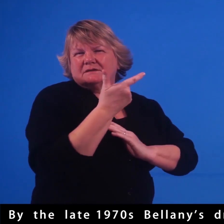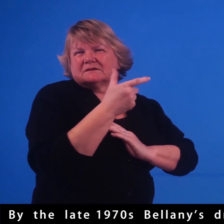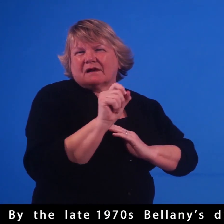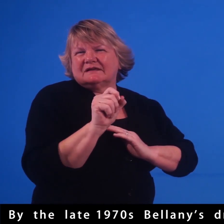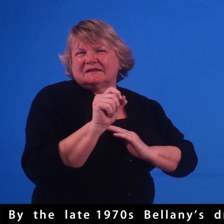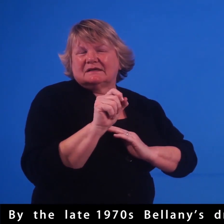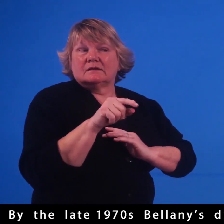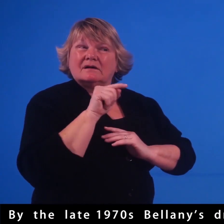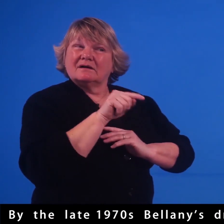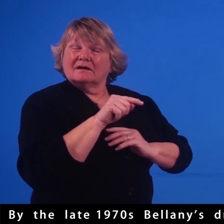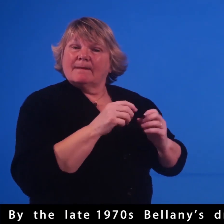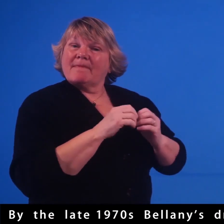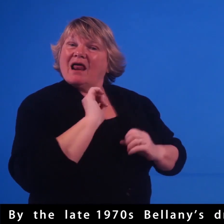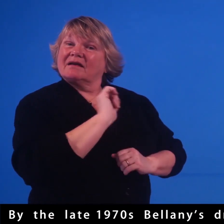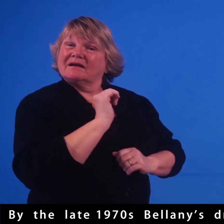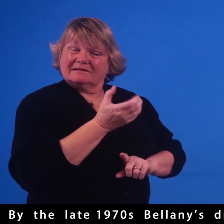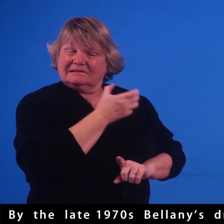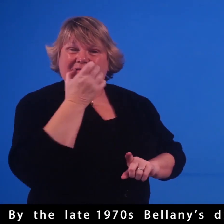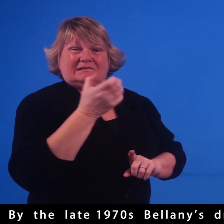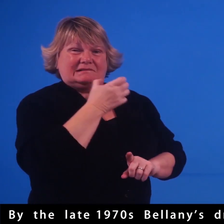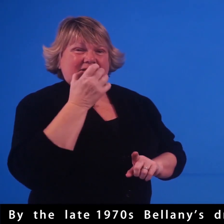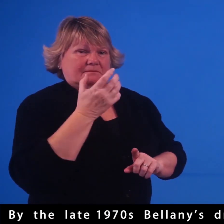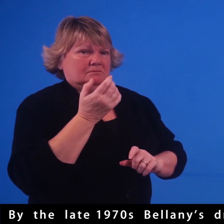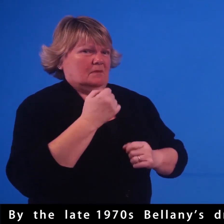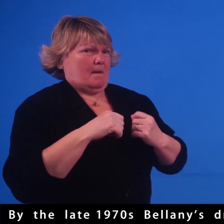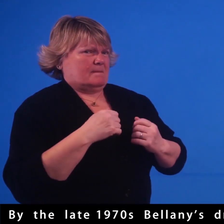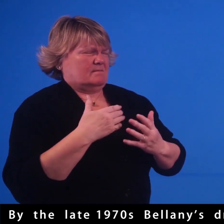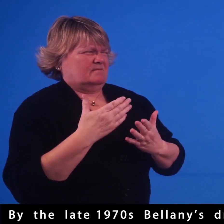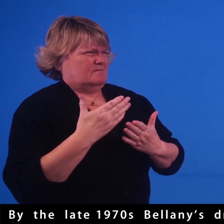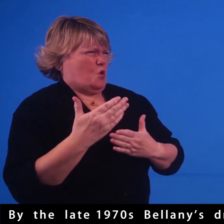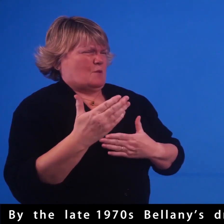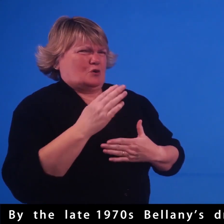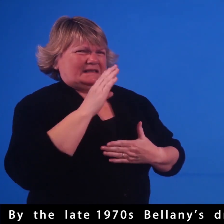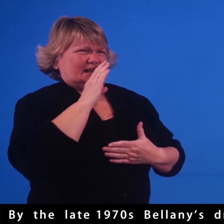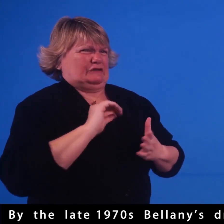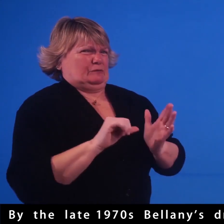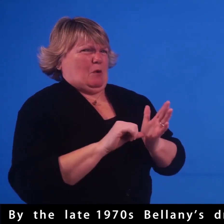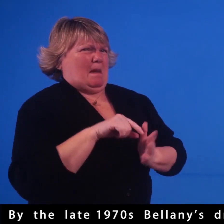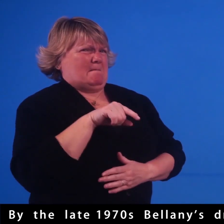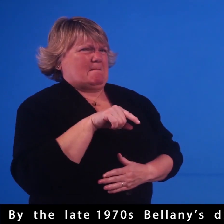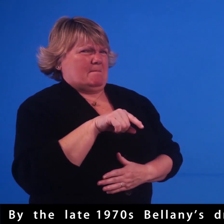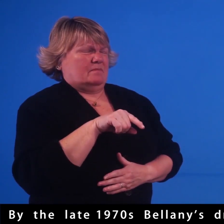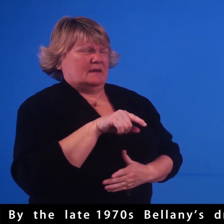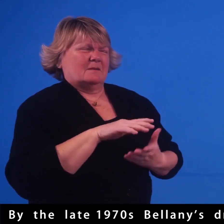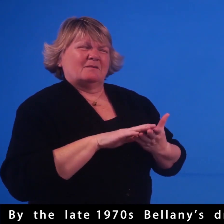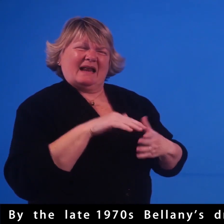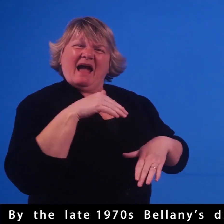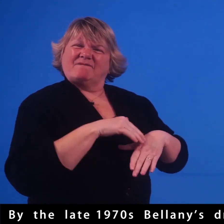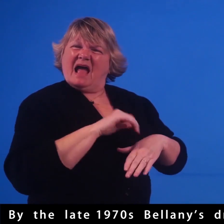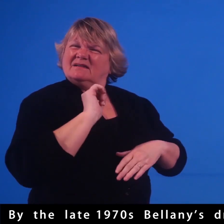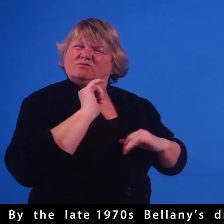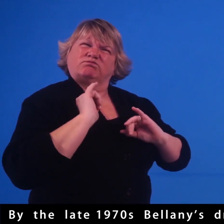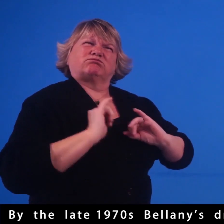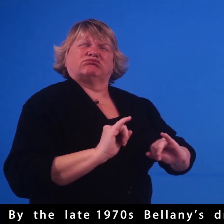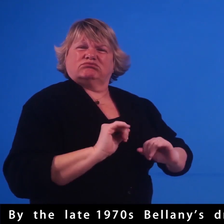By the late 1970s, Bellany's drinking was becoming a serious problem, affecting terribly